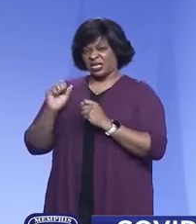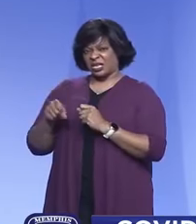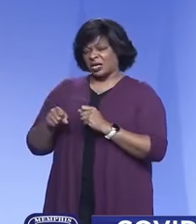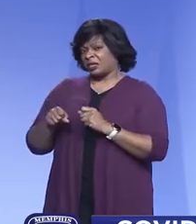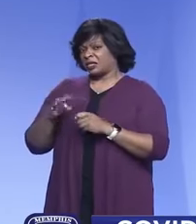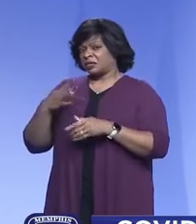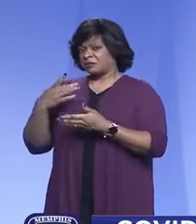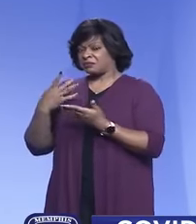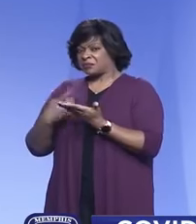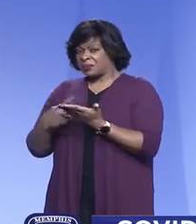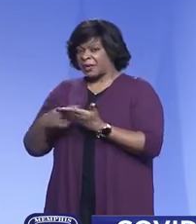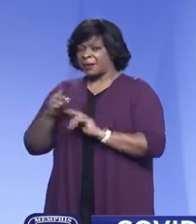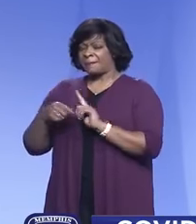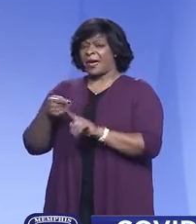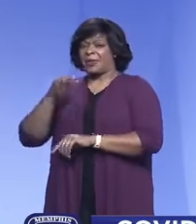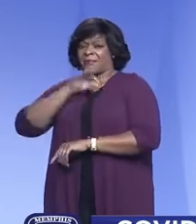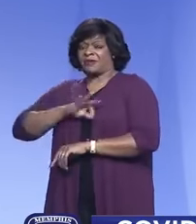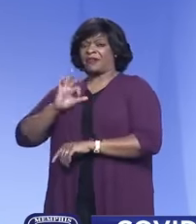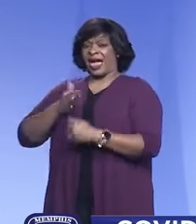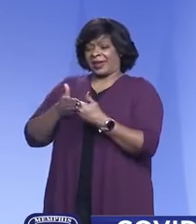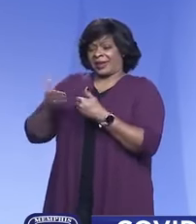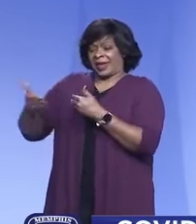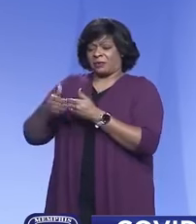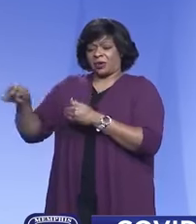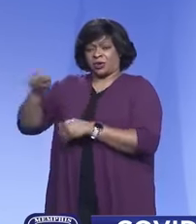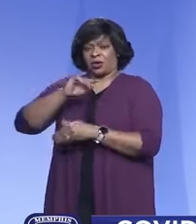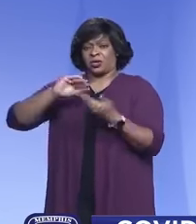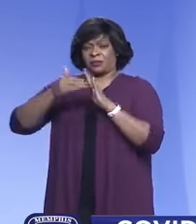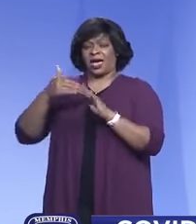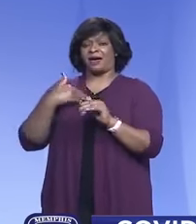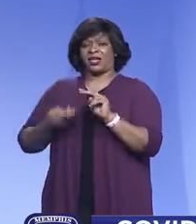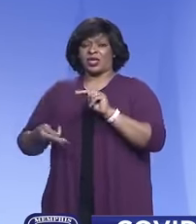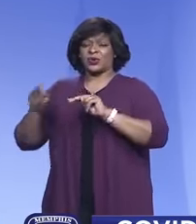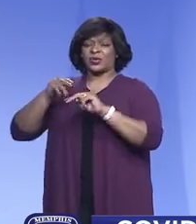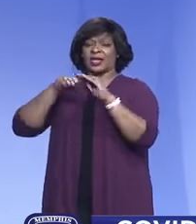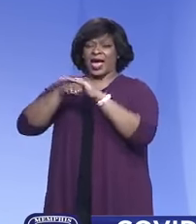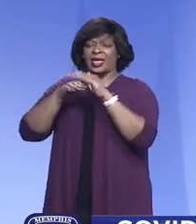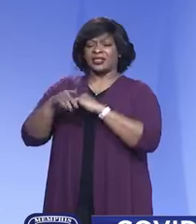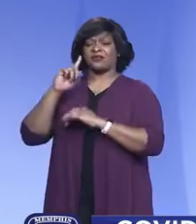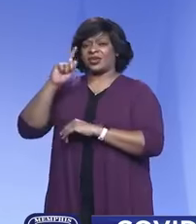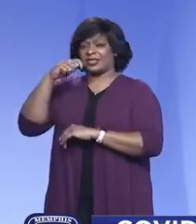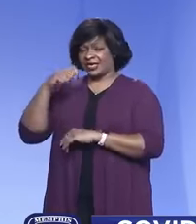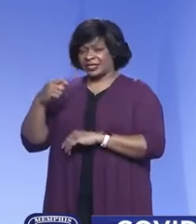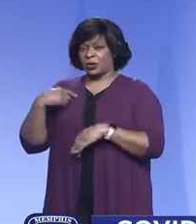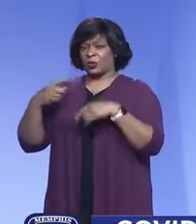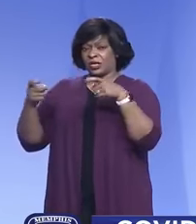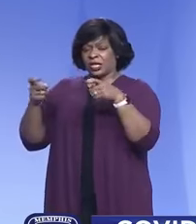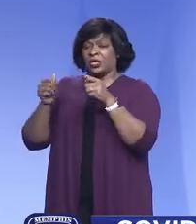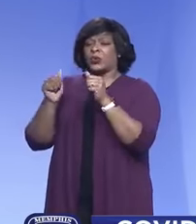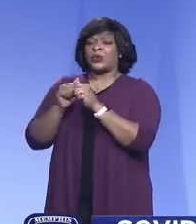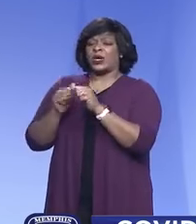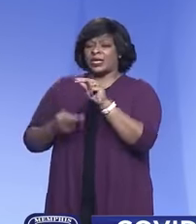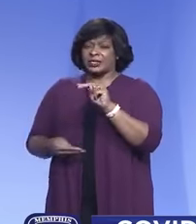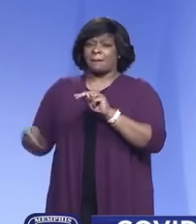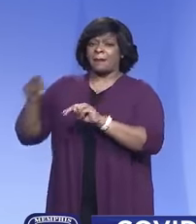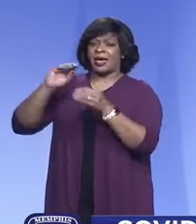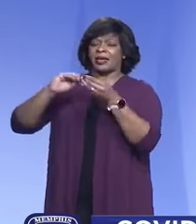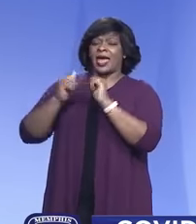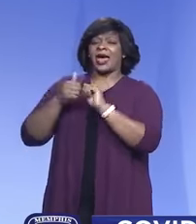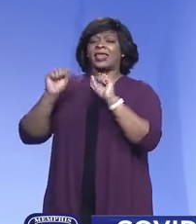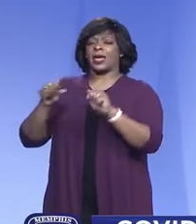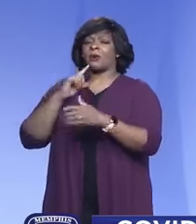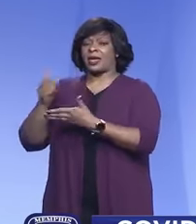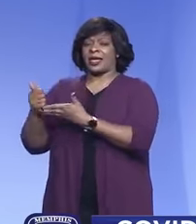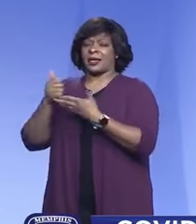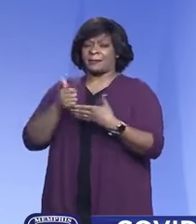the benefits of our neighboring communities having increased access to testing as we are dealing with a spike and how that could potentially help